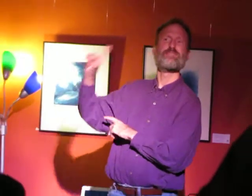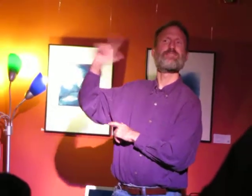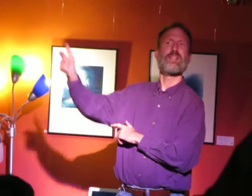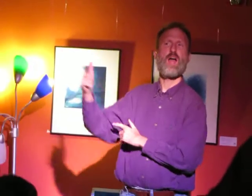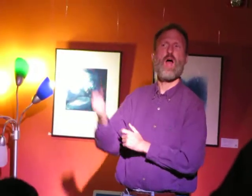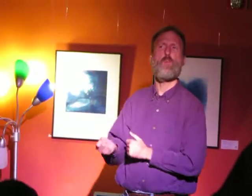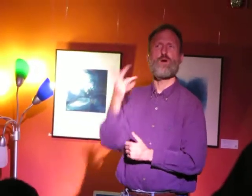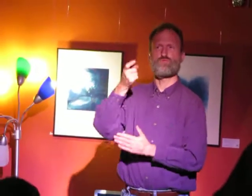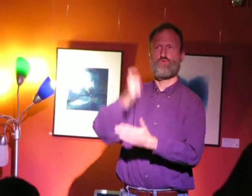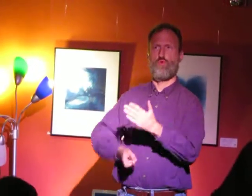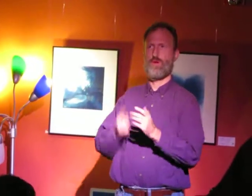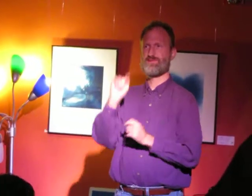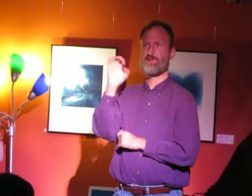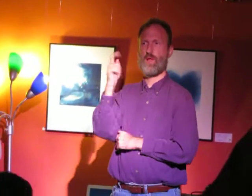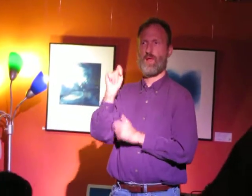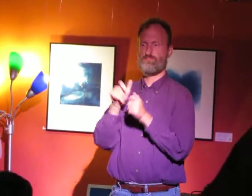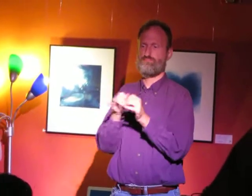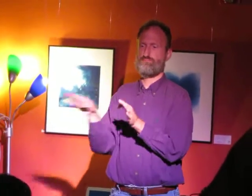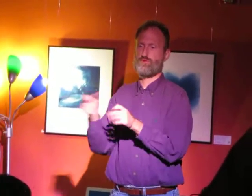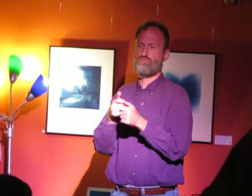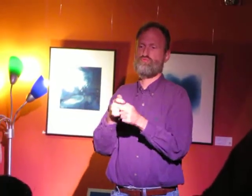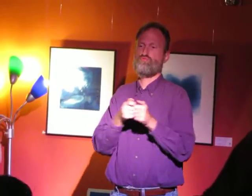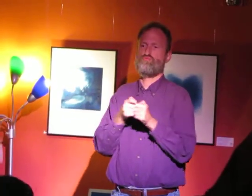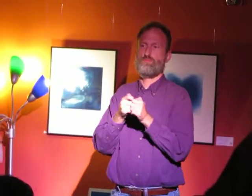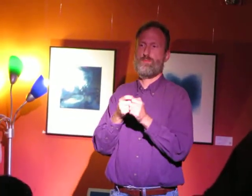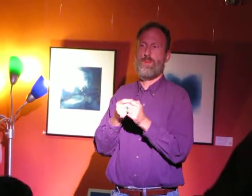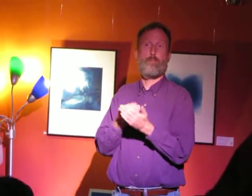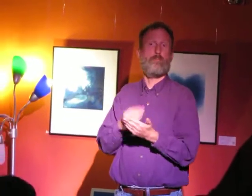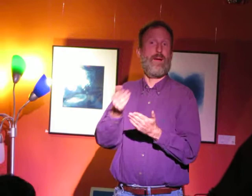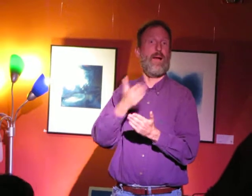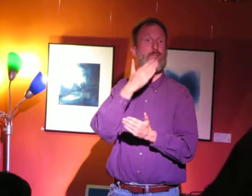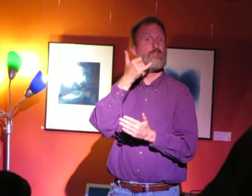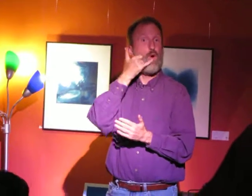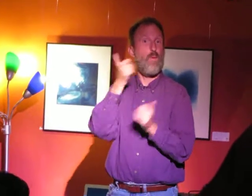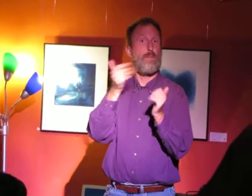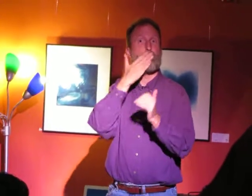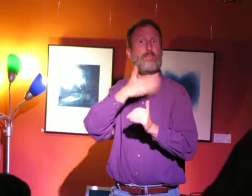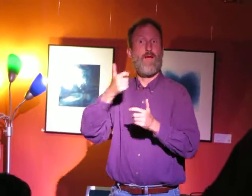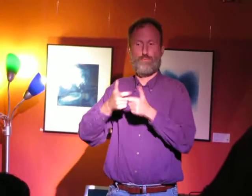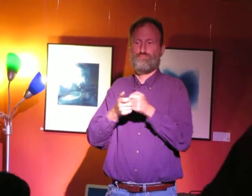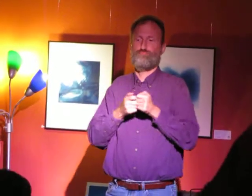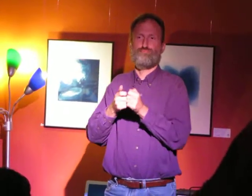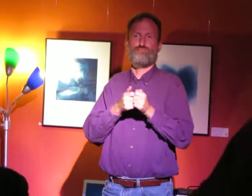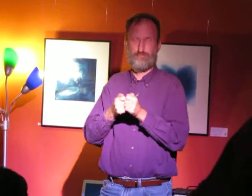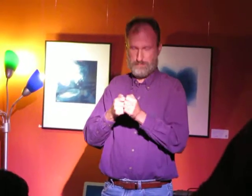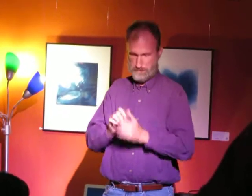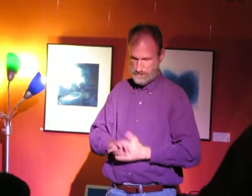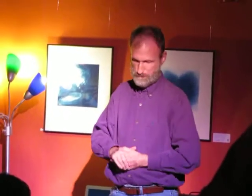him later how much text messaging costs and invest in a cell phone with a better keyboard.